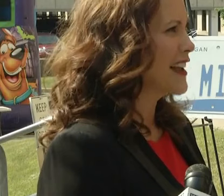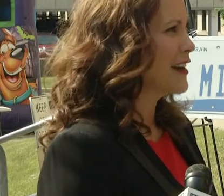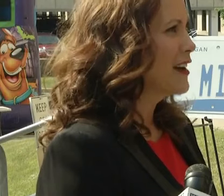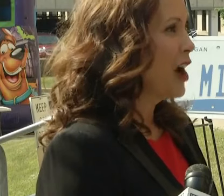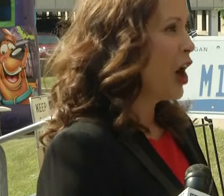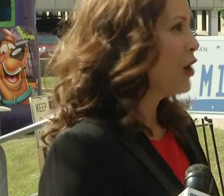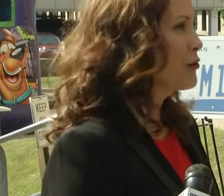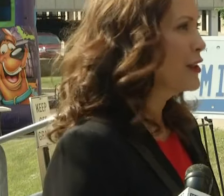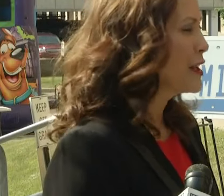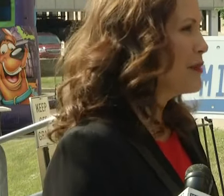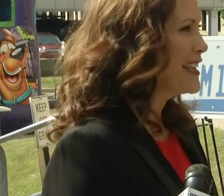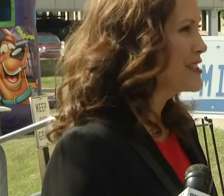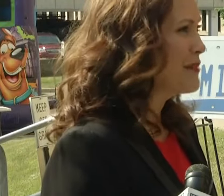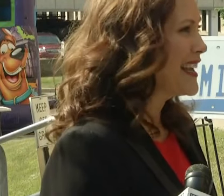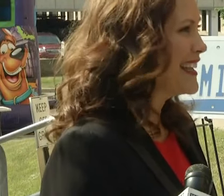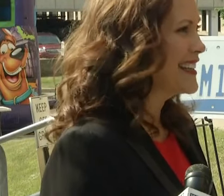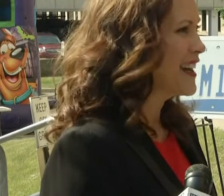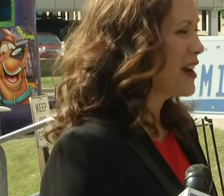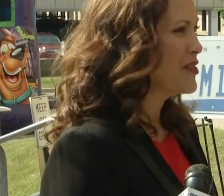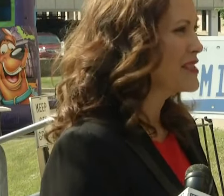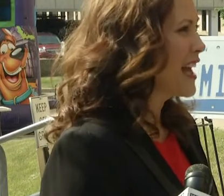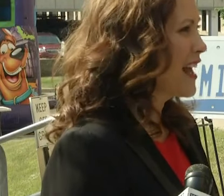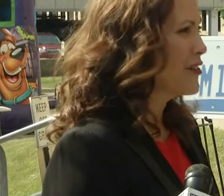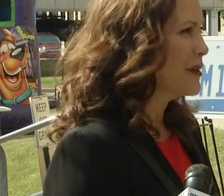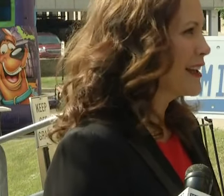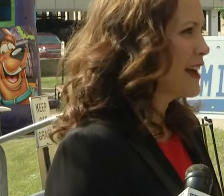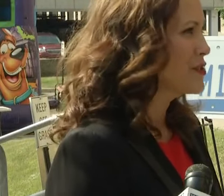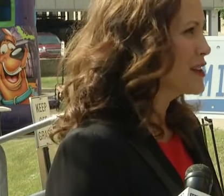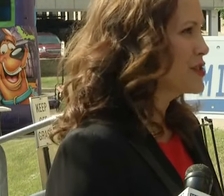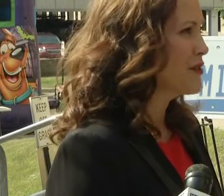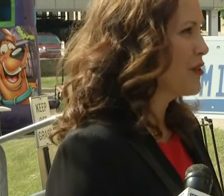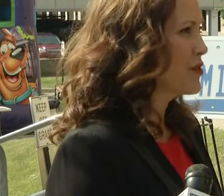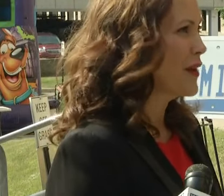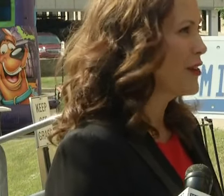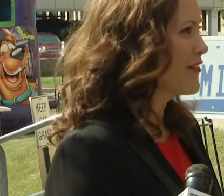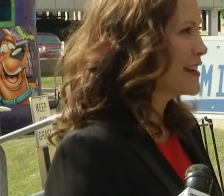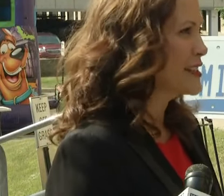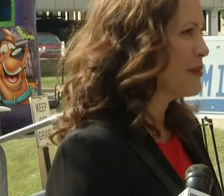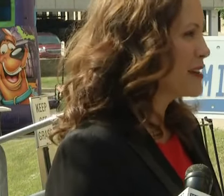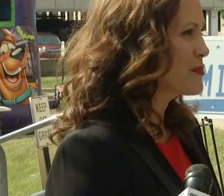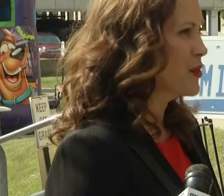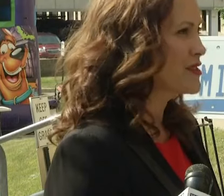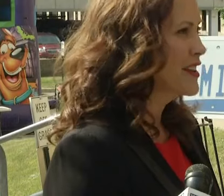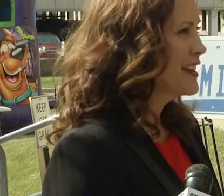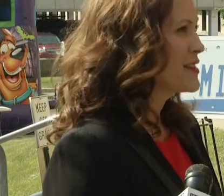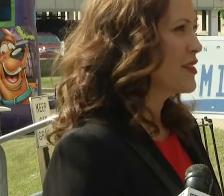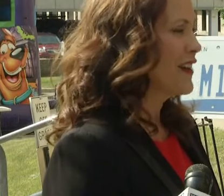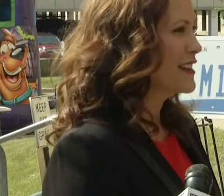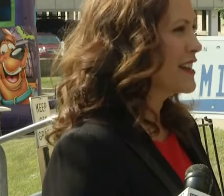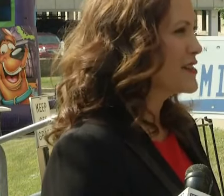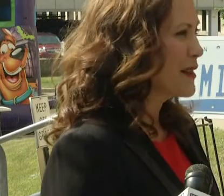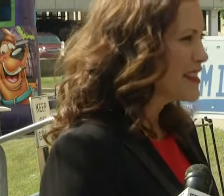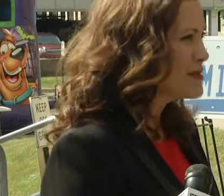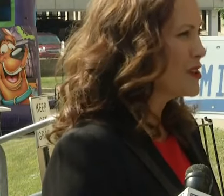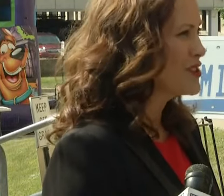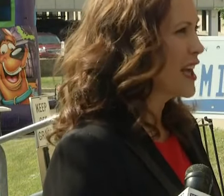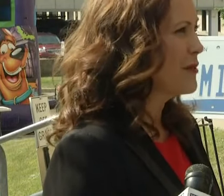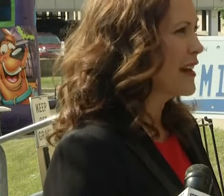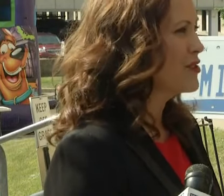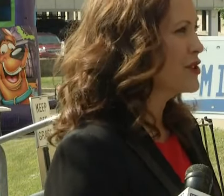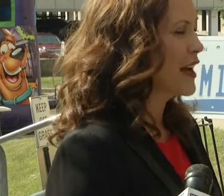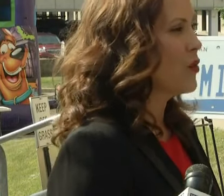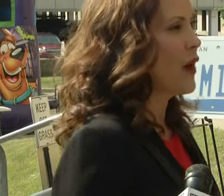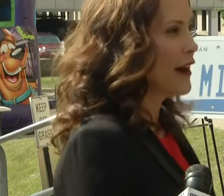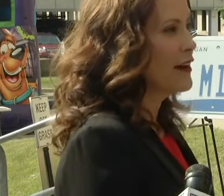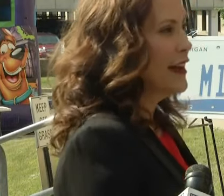on things that aren't really being debated. There's not ever been a conversation around requiring vaccine passports. So the fact that they spent this much